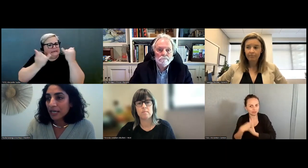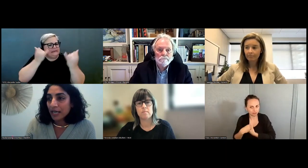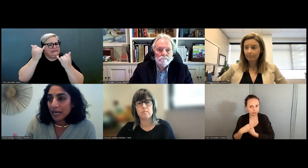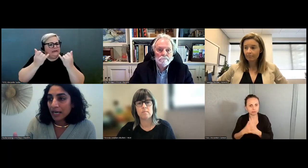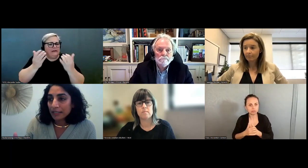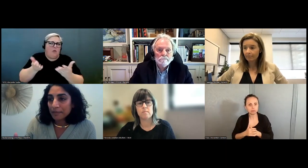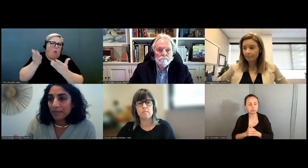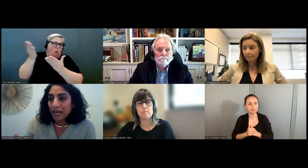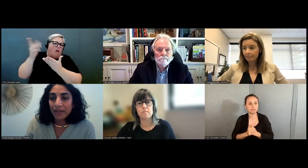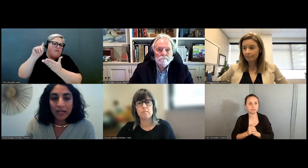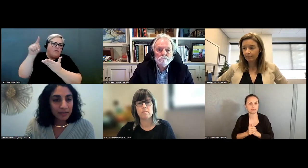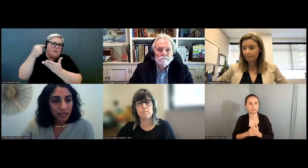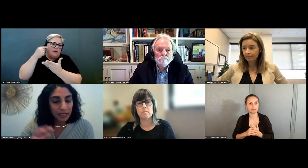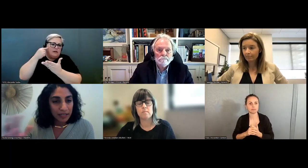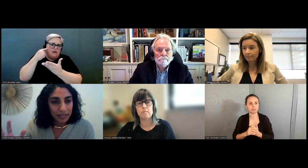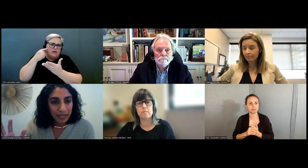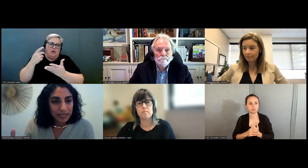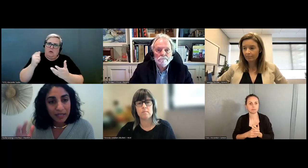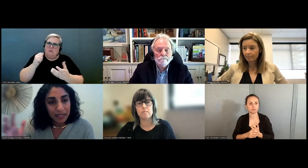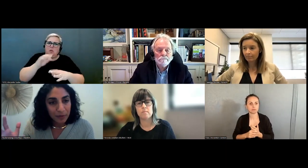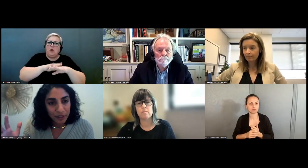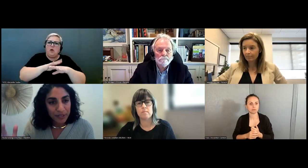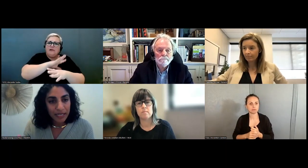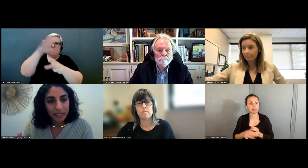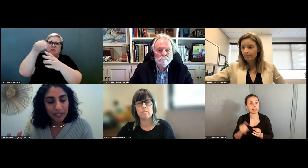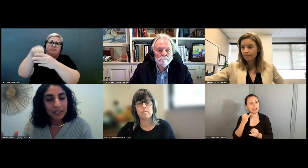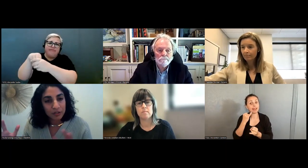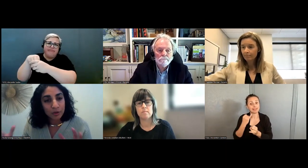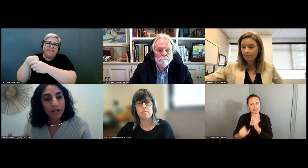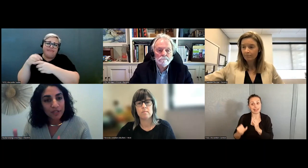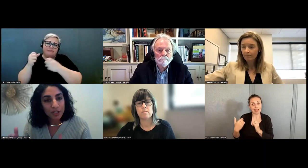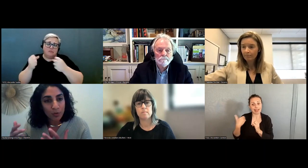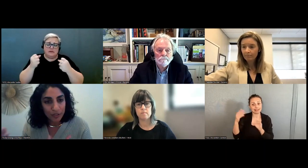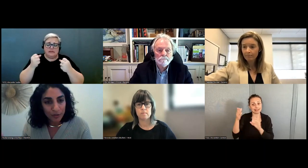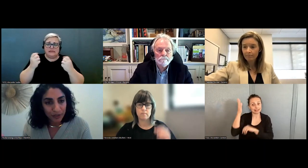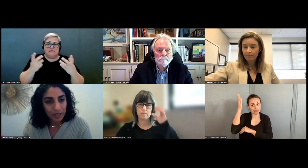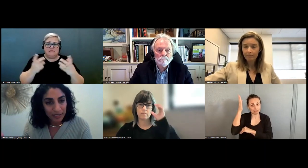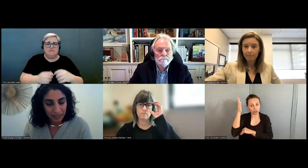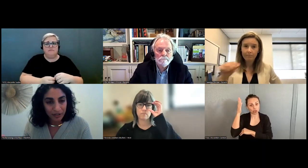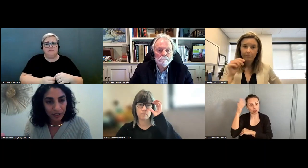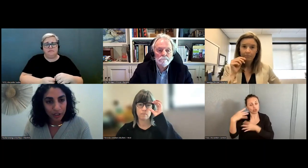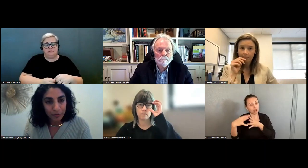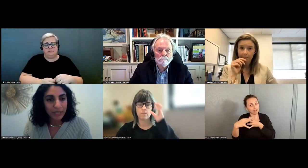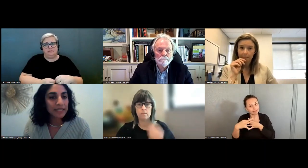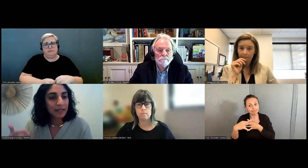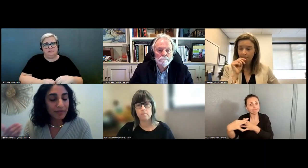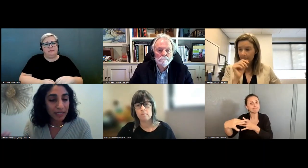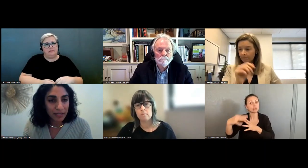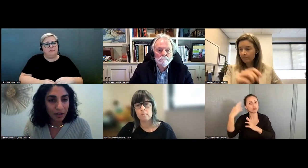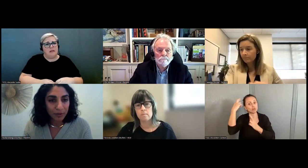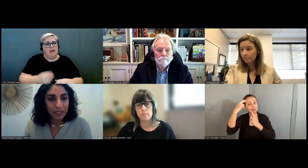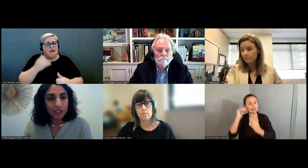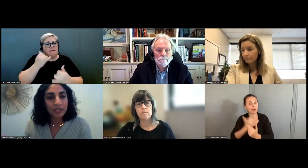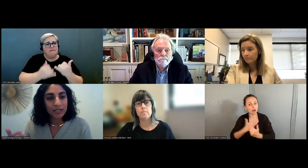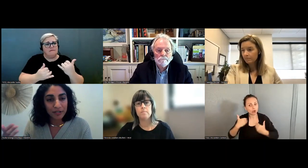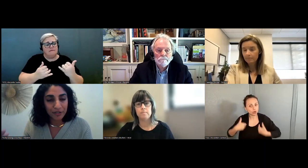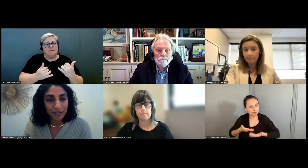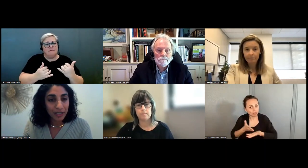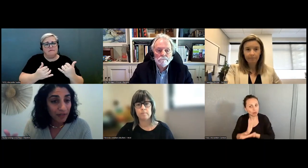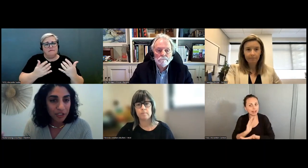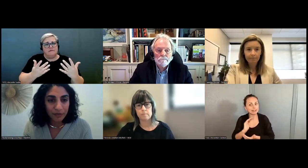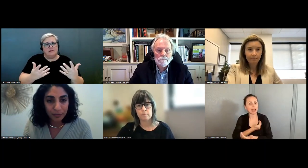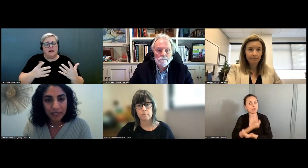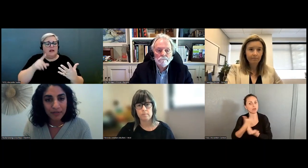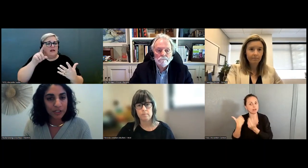recommendations. And that, as the last speaker was saying, to drive towards realizing our human rights and advancing obligations under